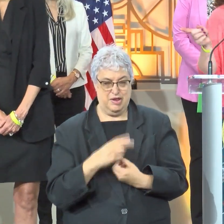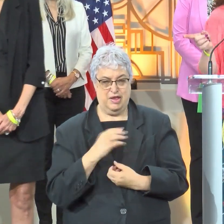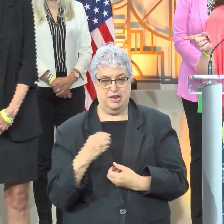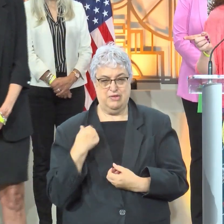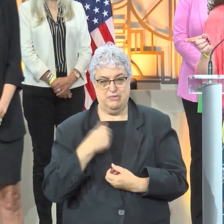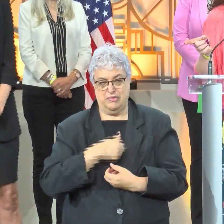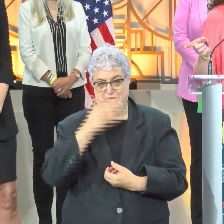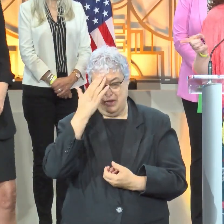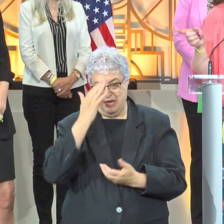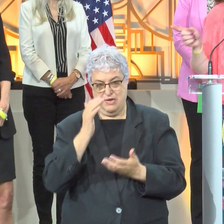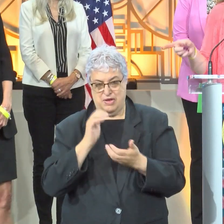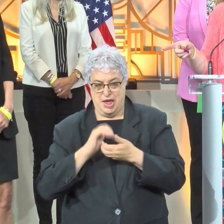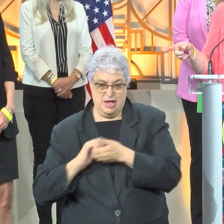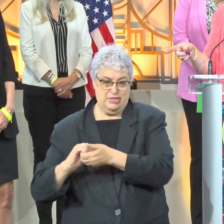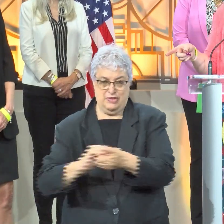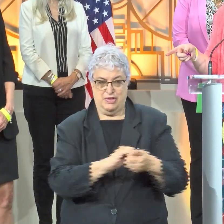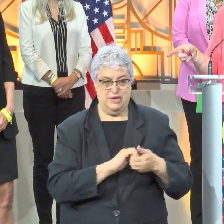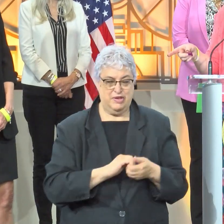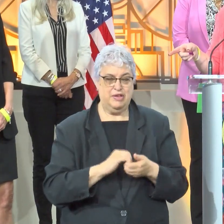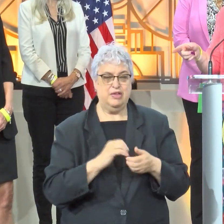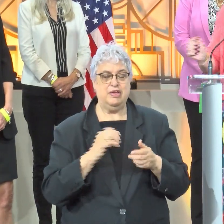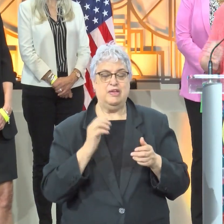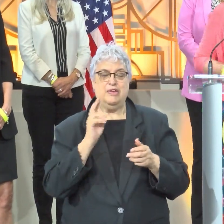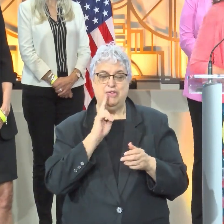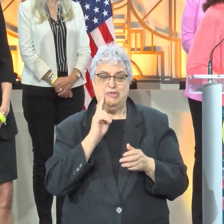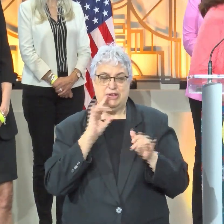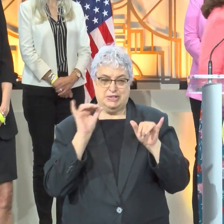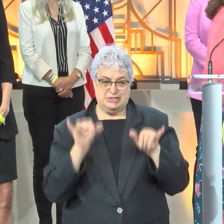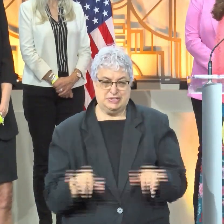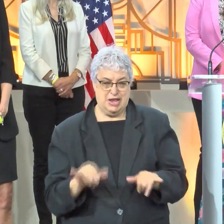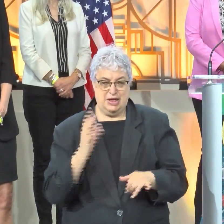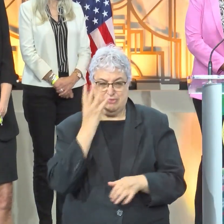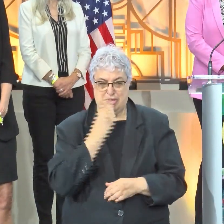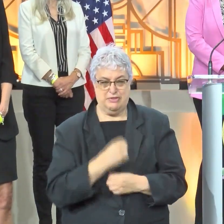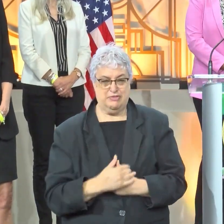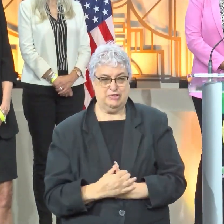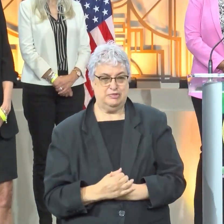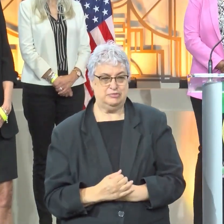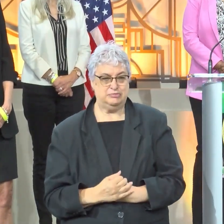that together, we keep Houston beautiful.